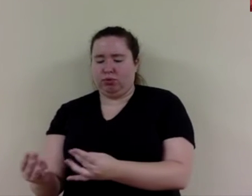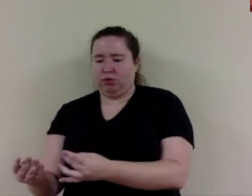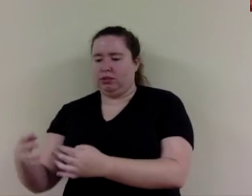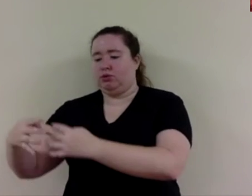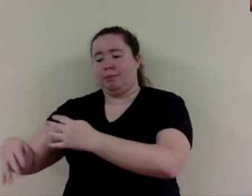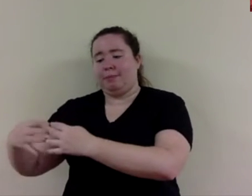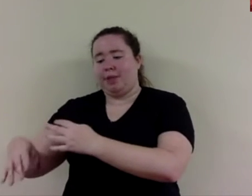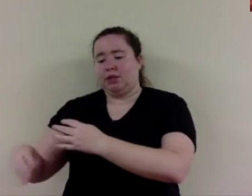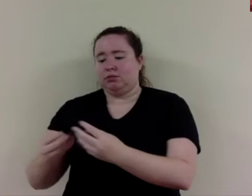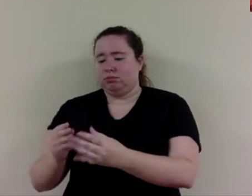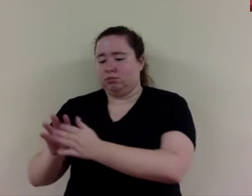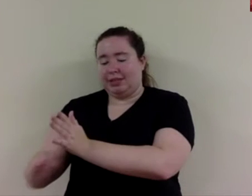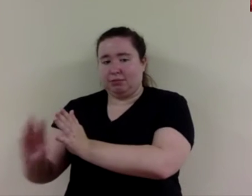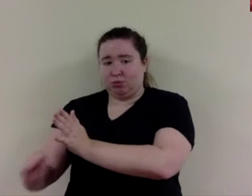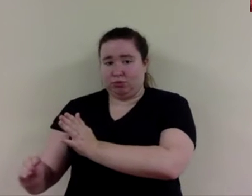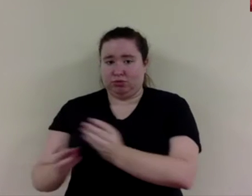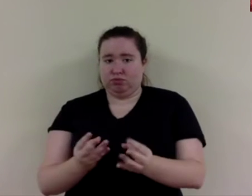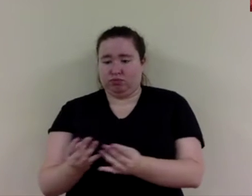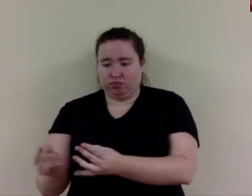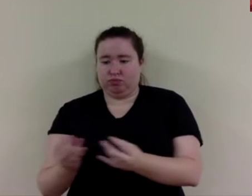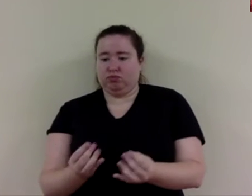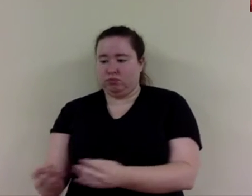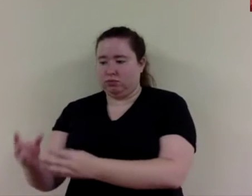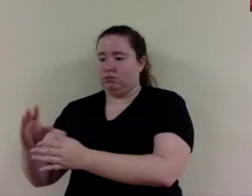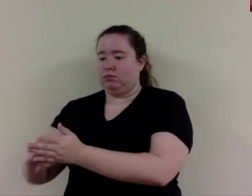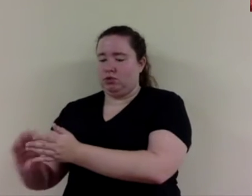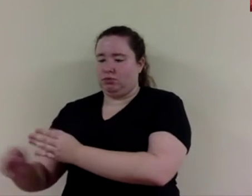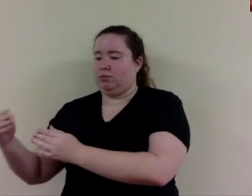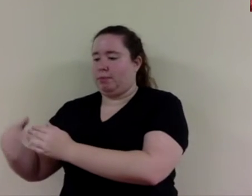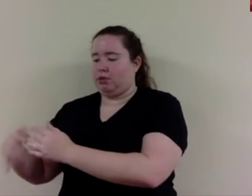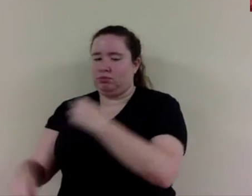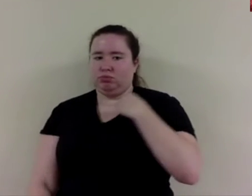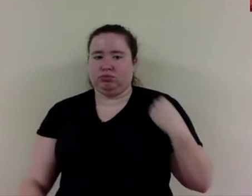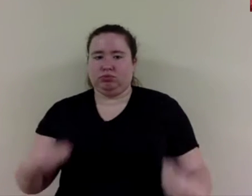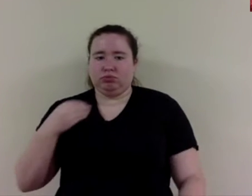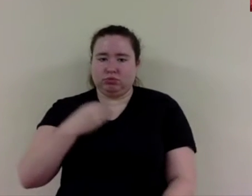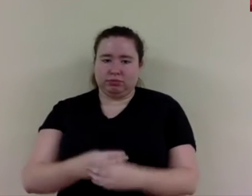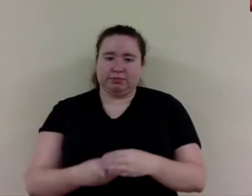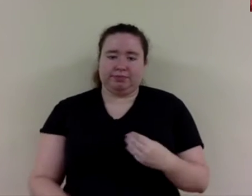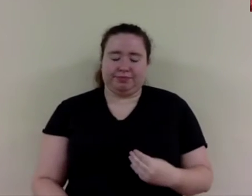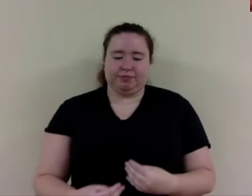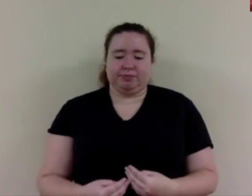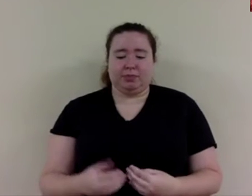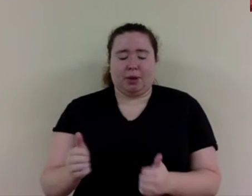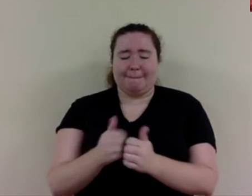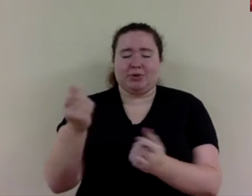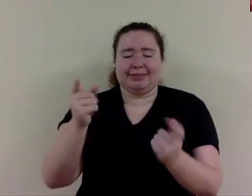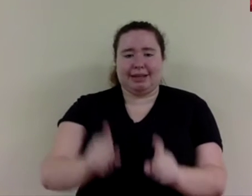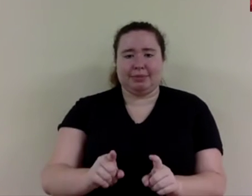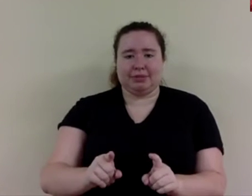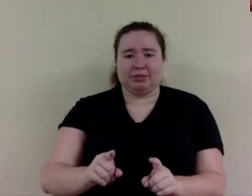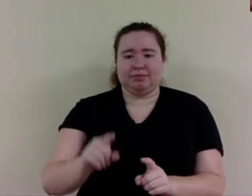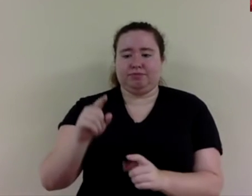Most of the nutrients, most of the components of fats, sugars, and proteins are absorbed in the duodenum and the jejunum.